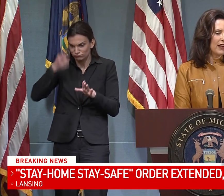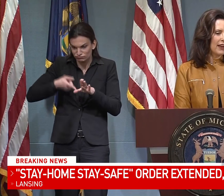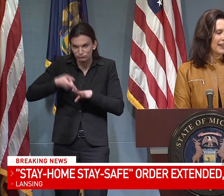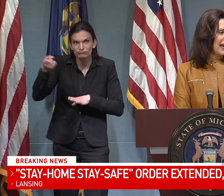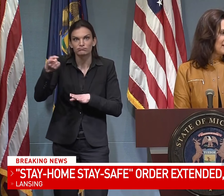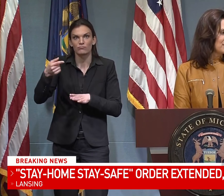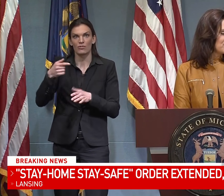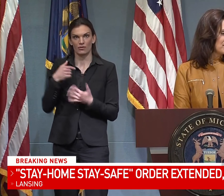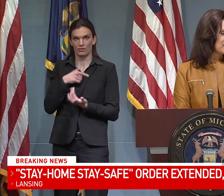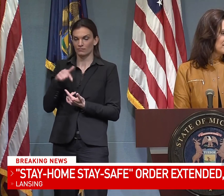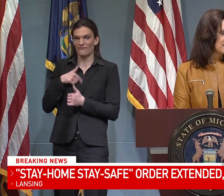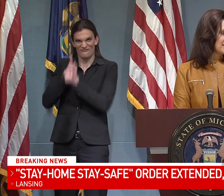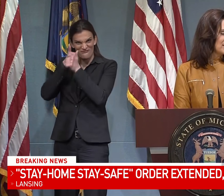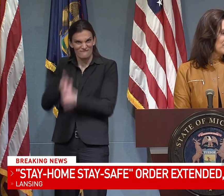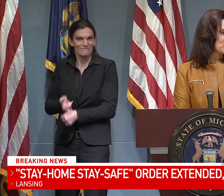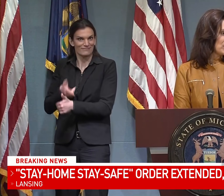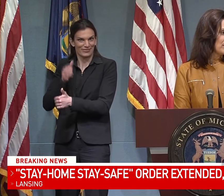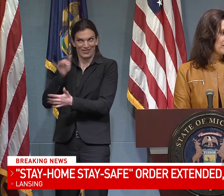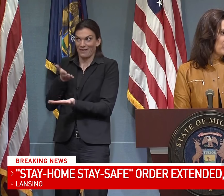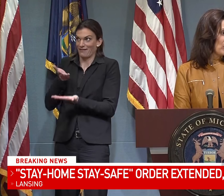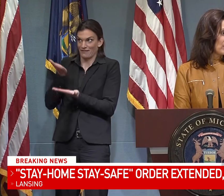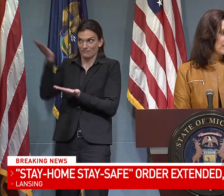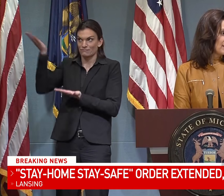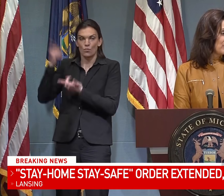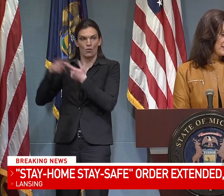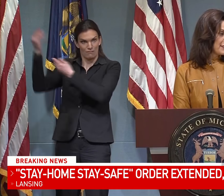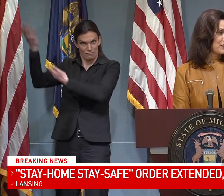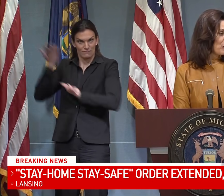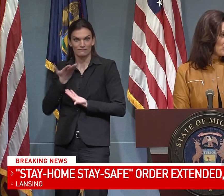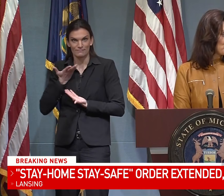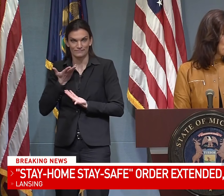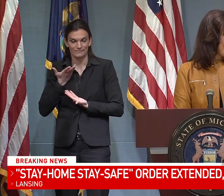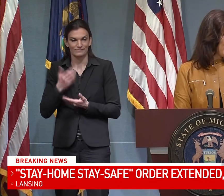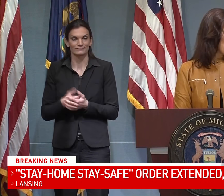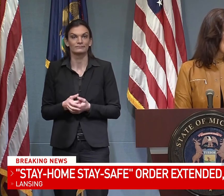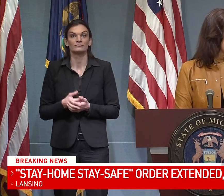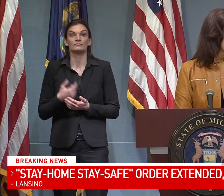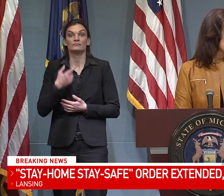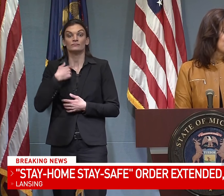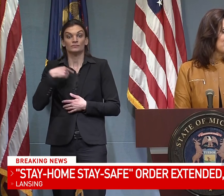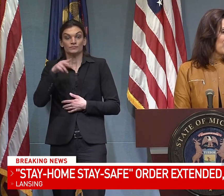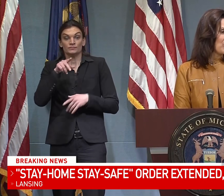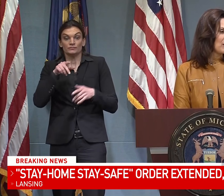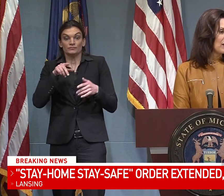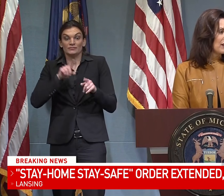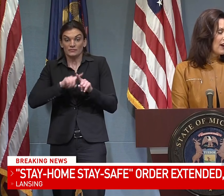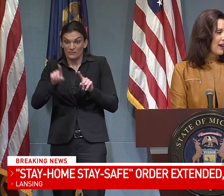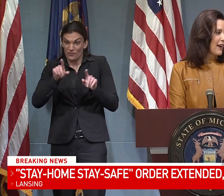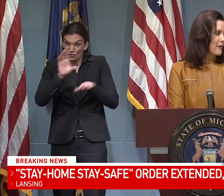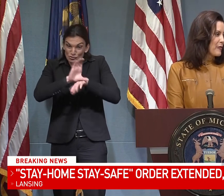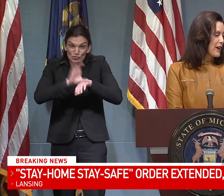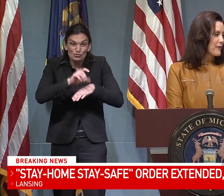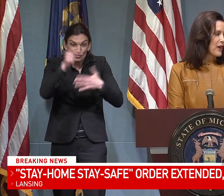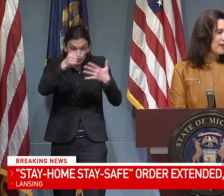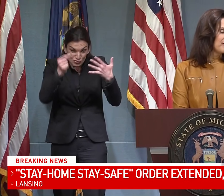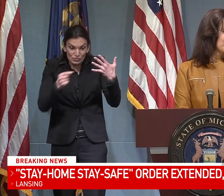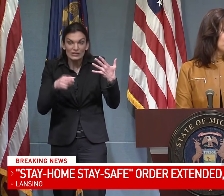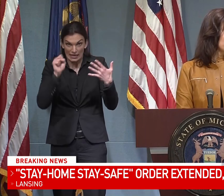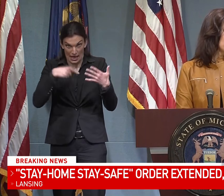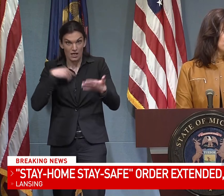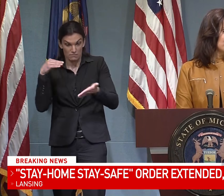have acknowledged the different treatment for places of worship in the orders, and so I'm